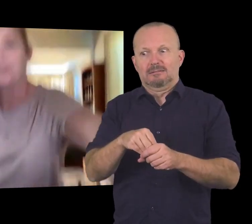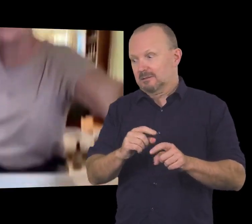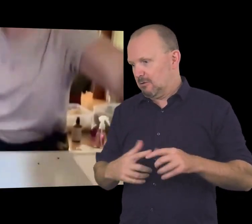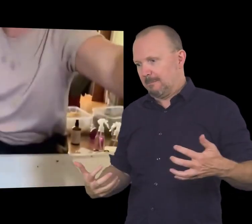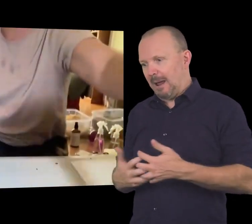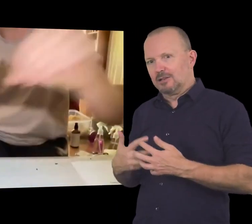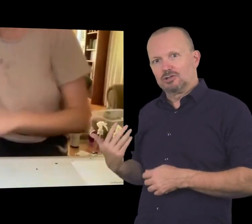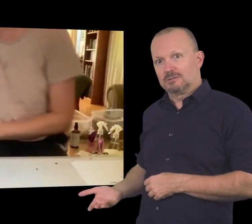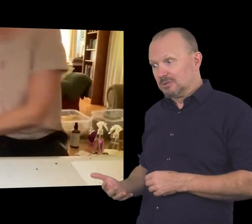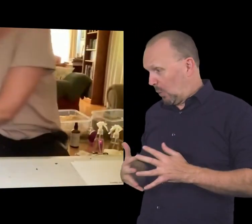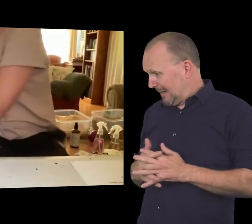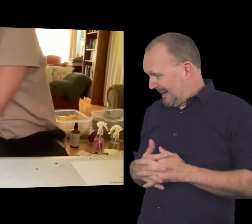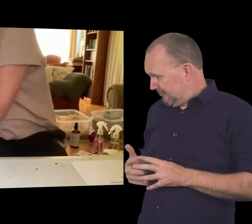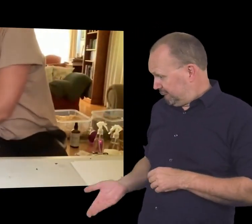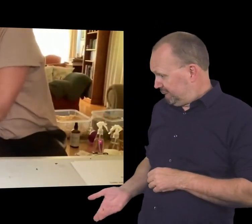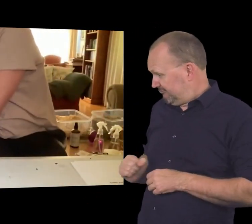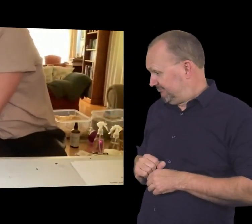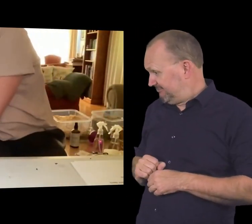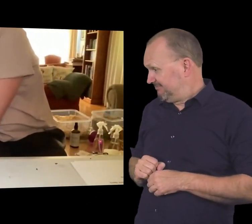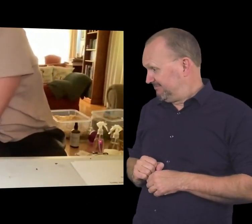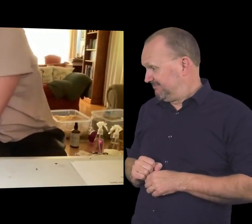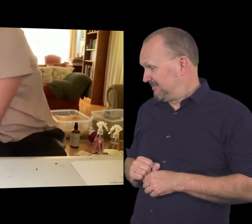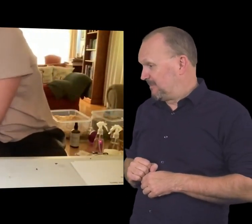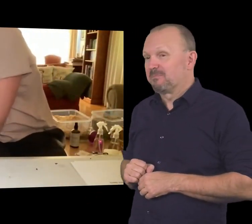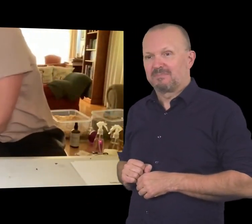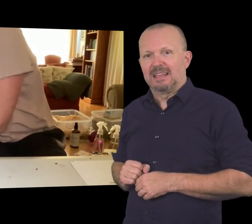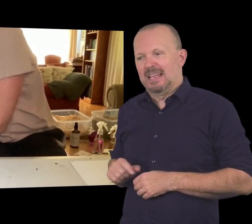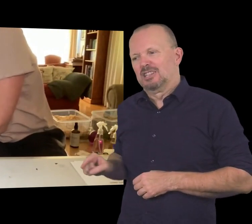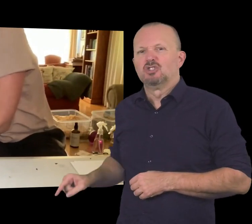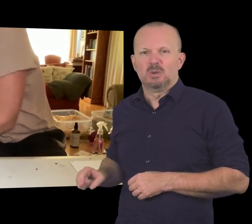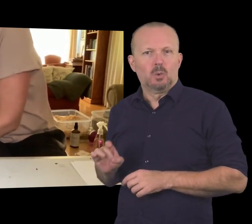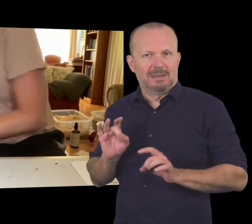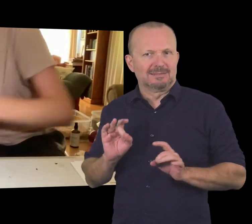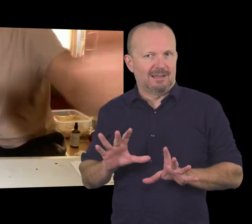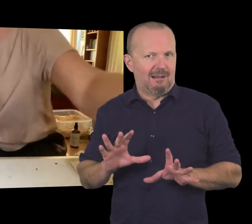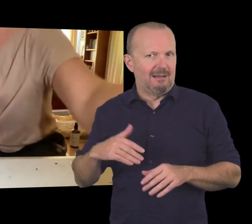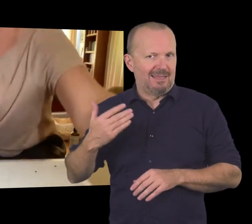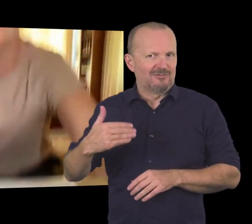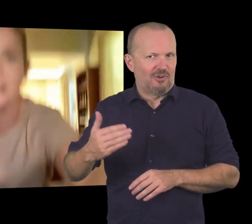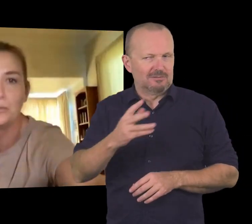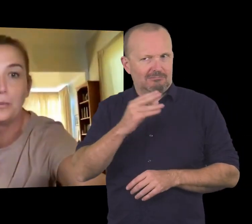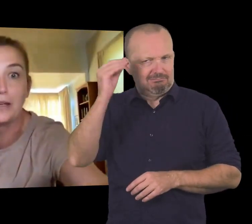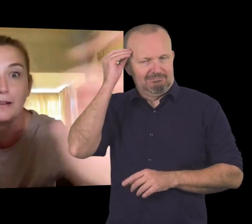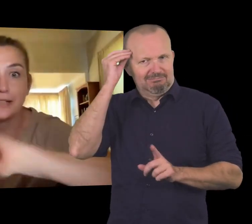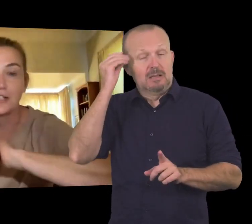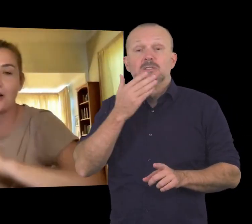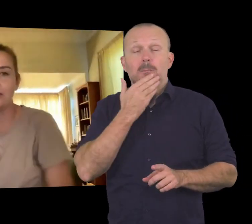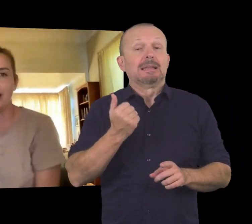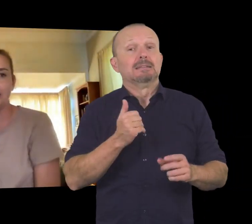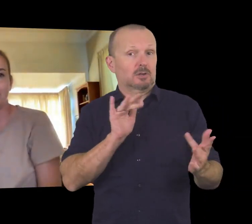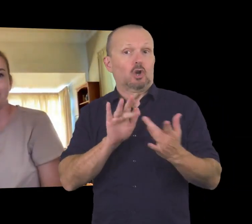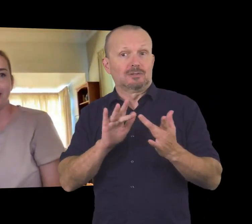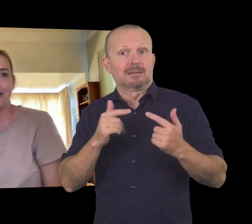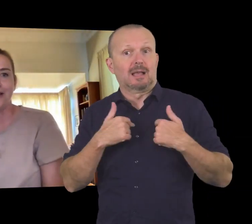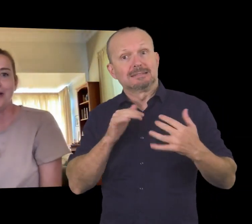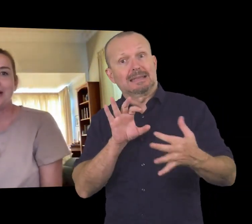I don't know if you can see her. It's a very fluffy dog. Winnie, here she is. that will be a star of